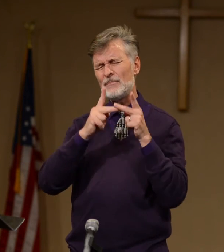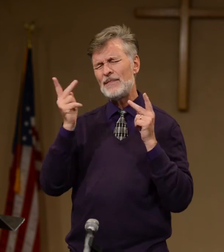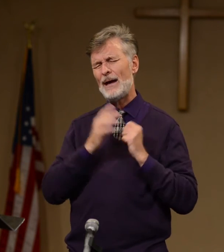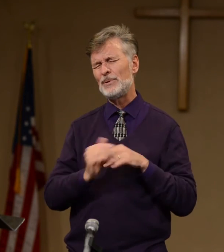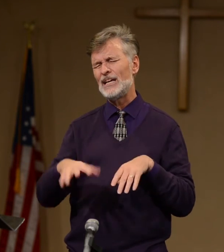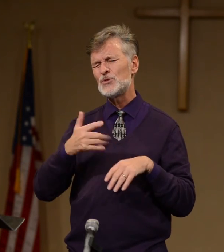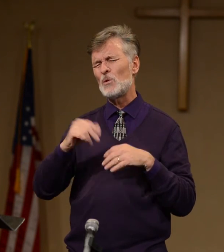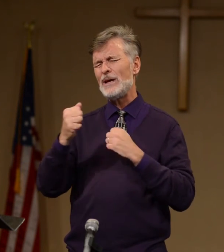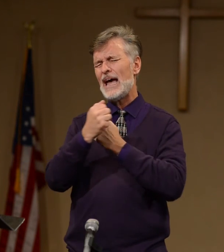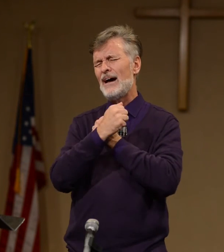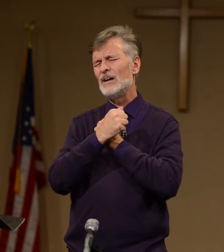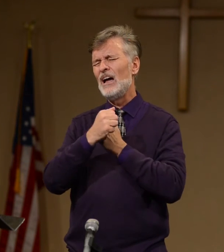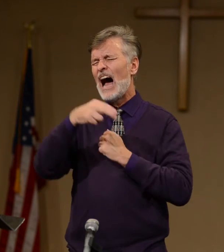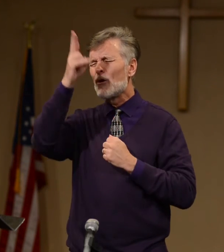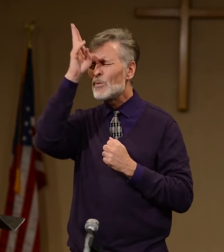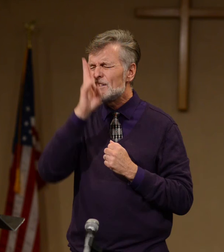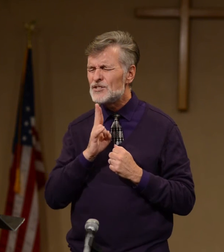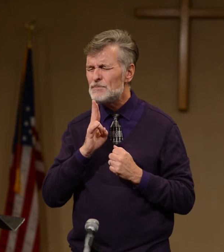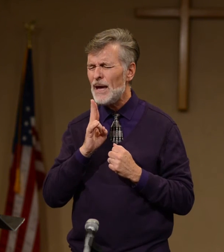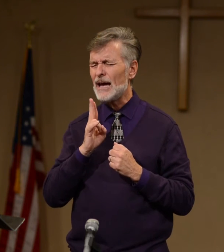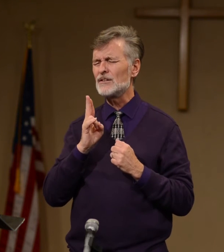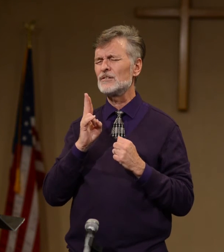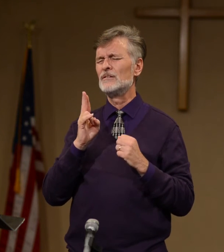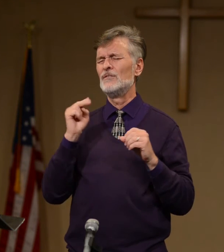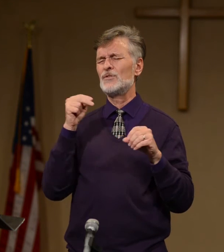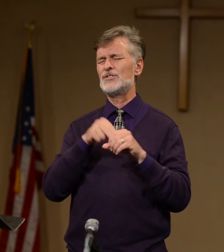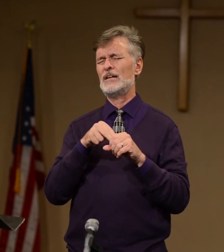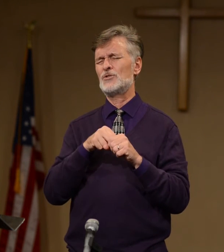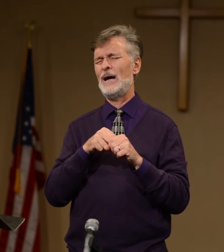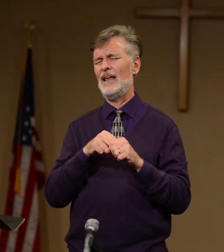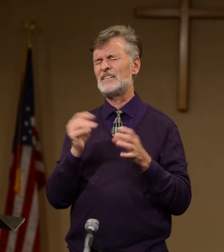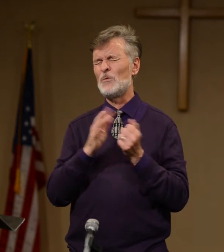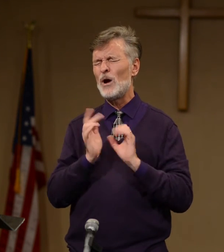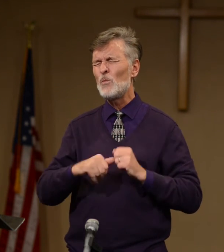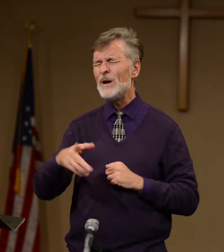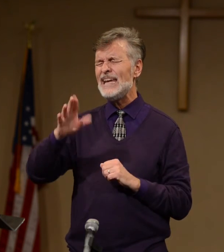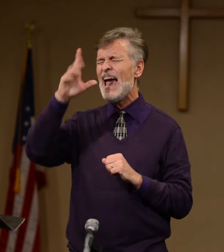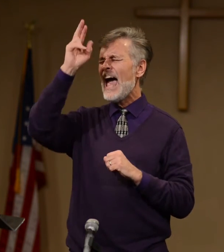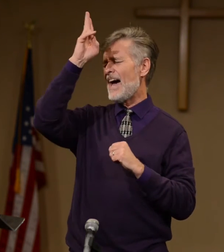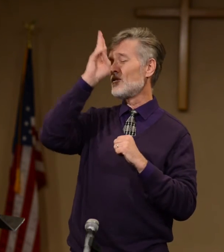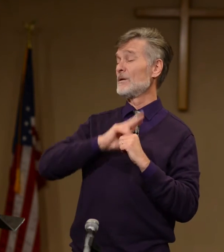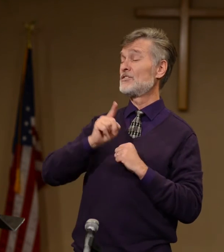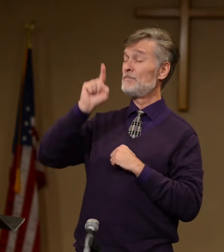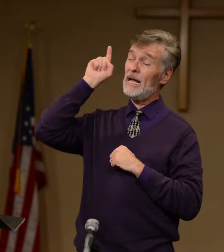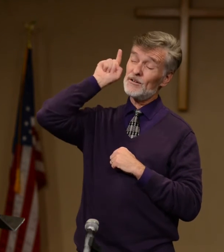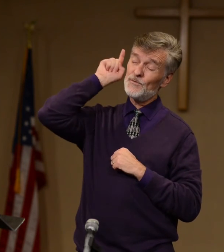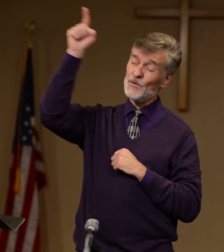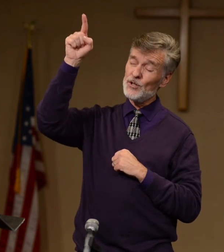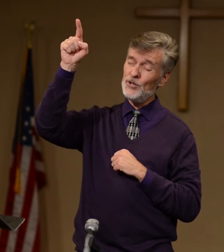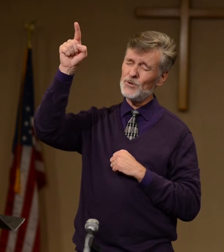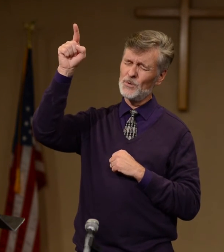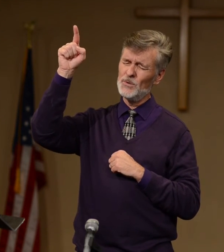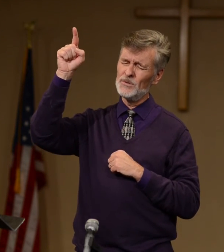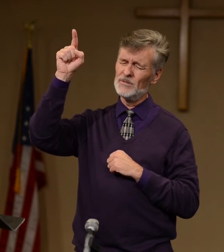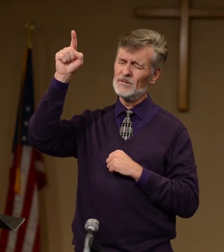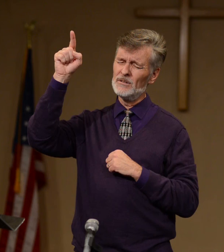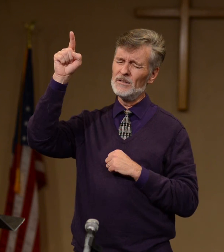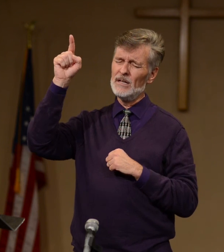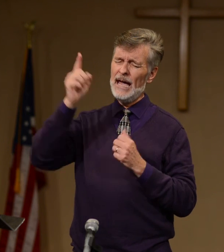that place where we have a respect for sexuality, where we have a respect for you, and